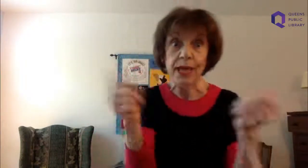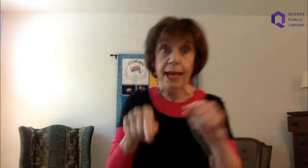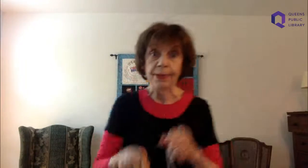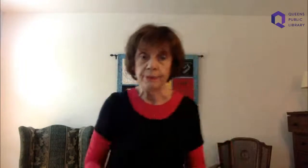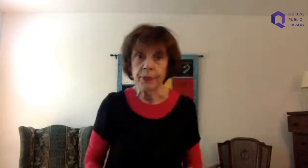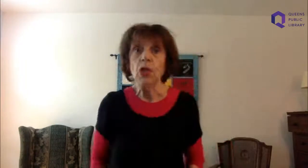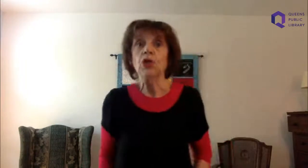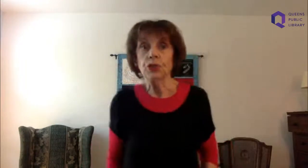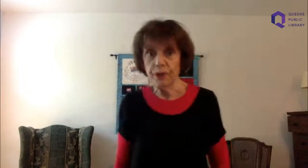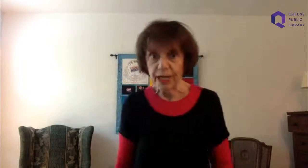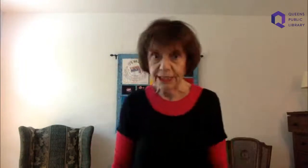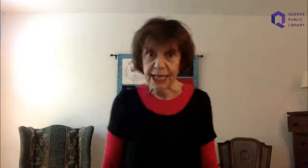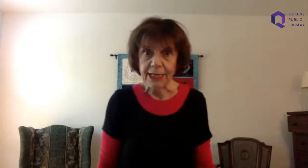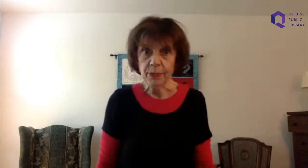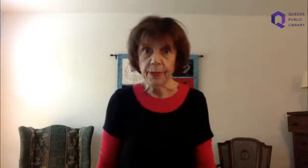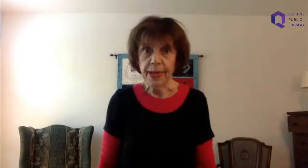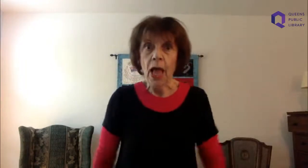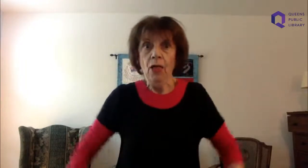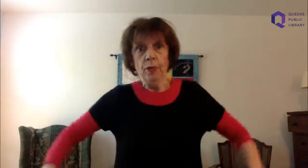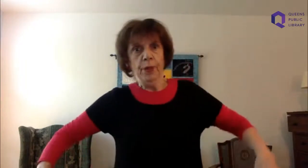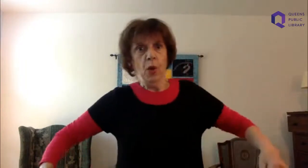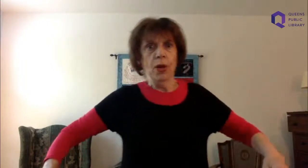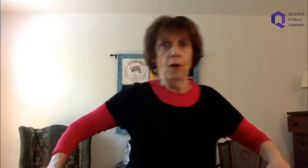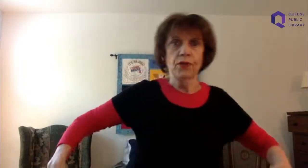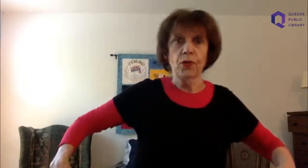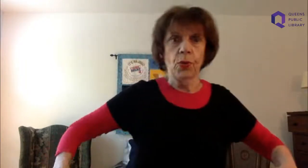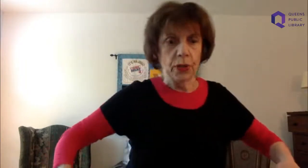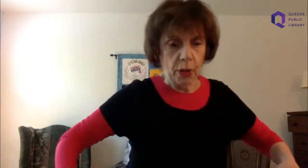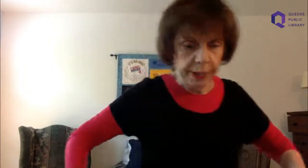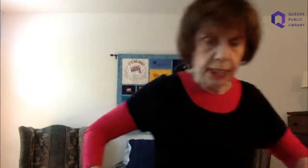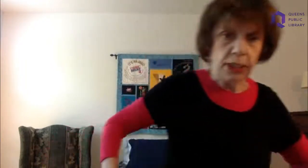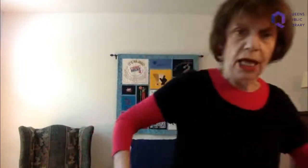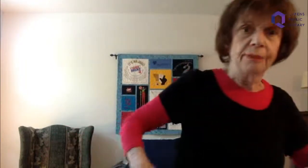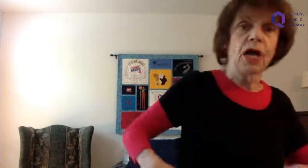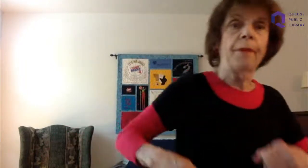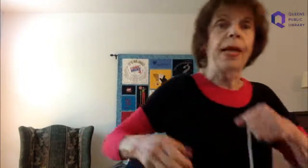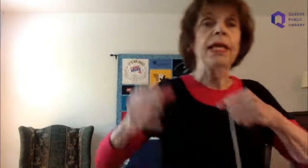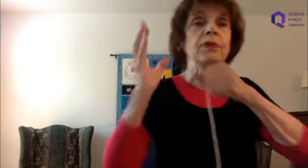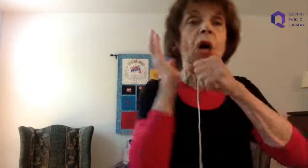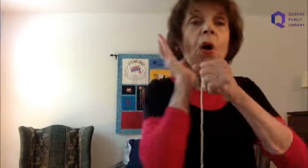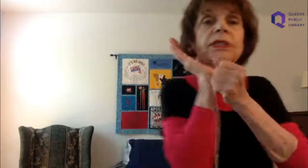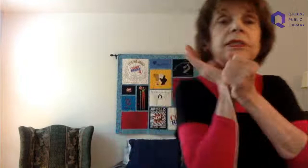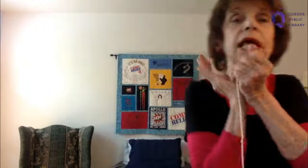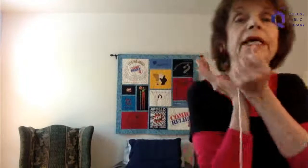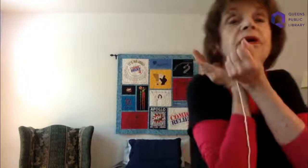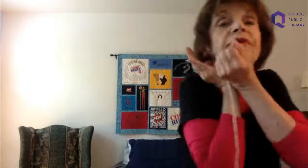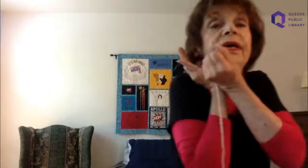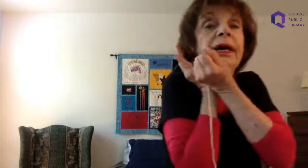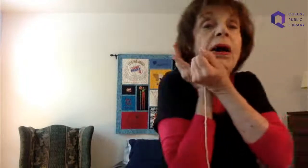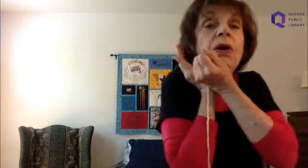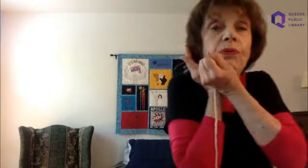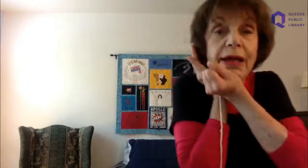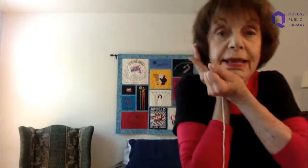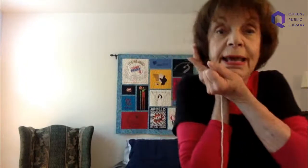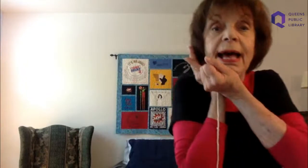happened. So that's exactly what the bear went over to the window and he climbed up and he was holding his hand over here. Ready?